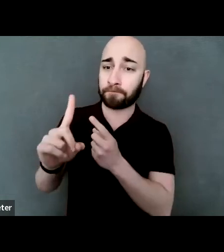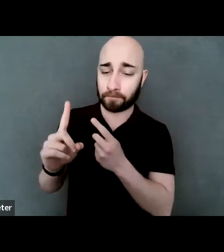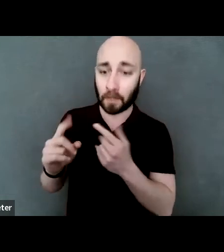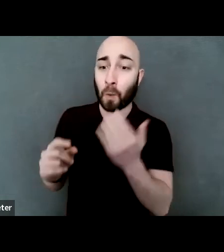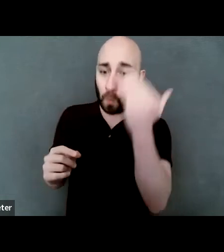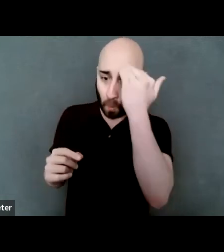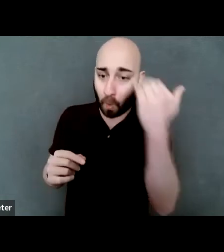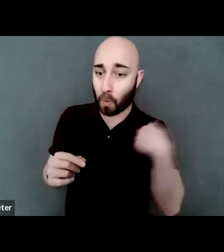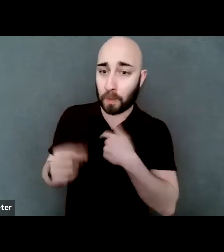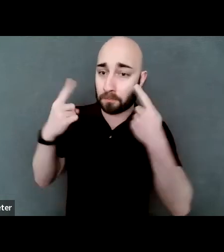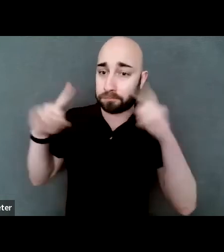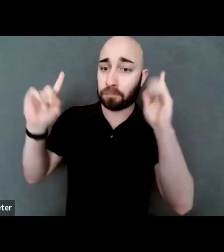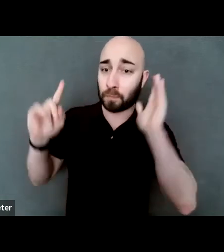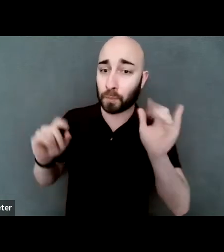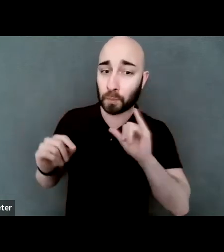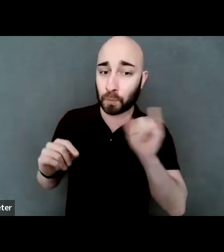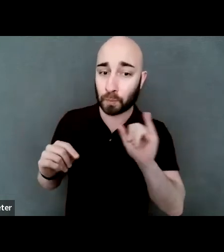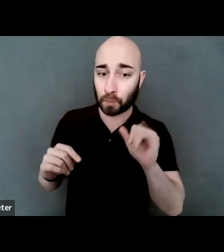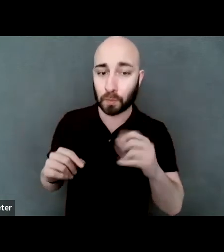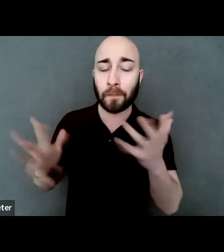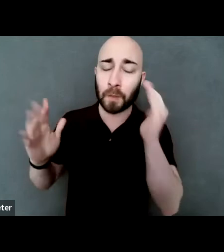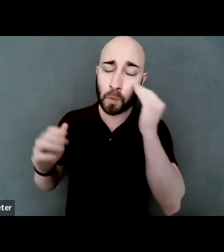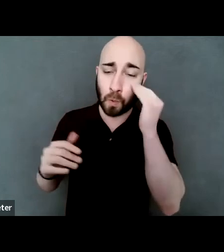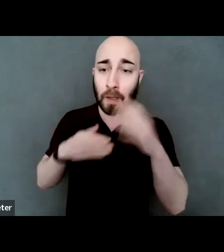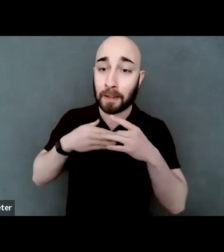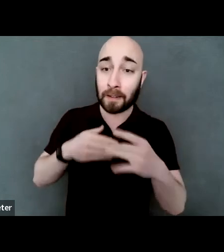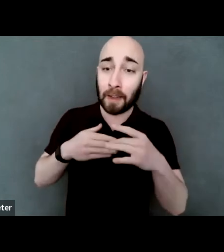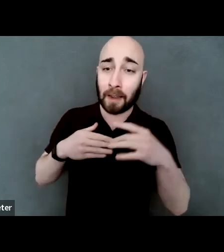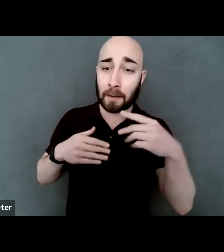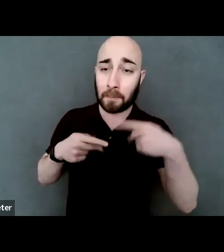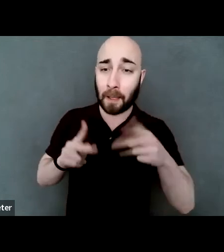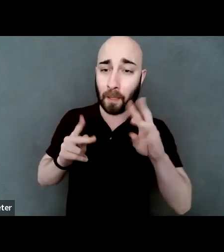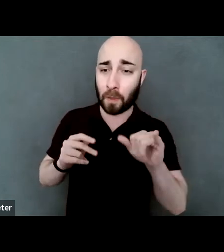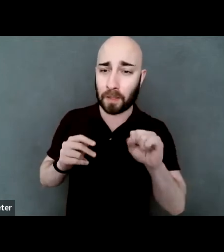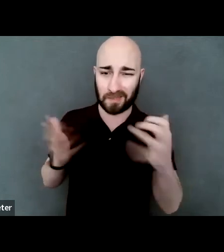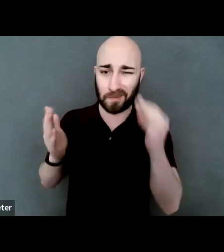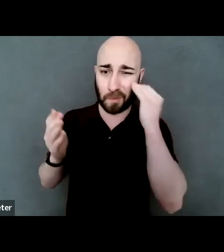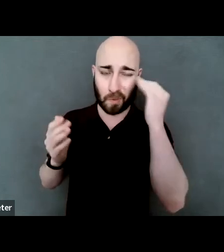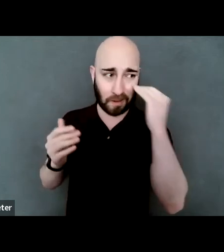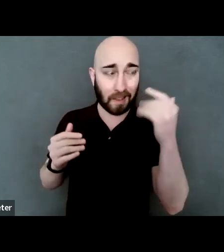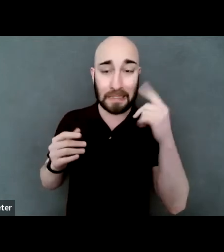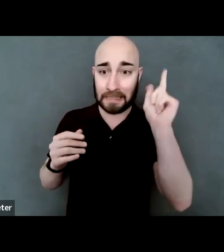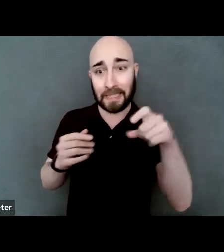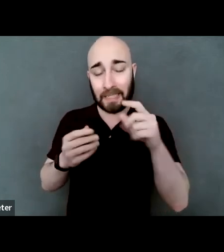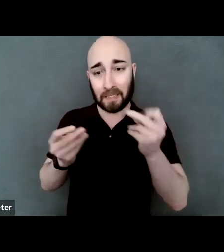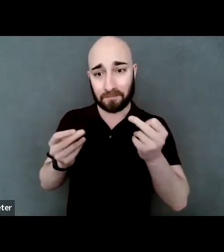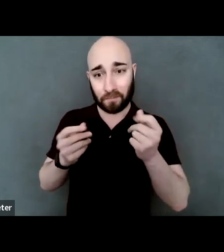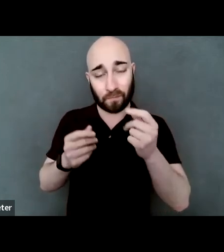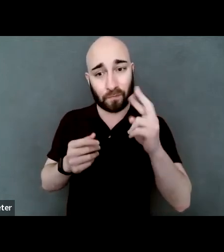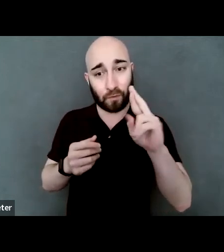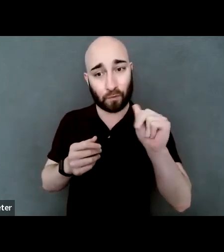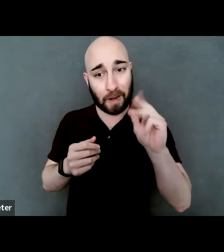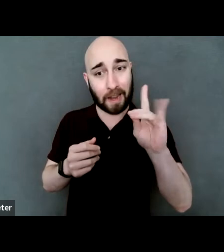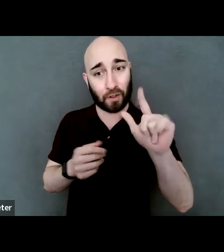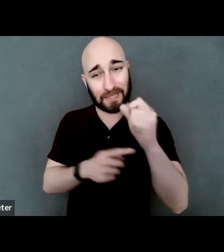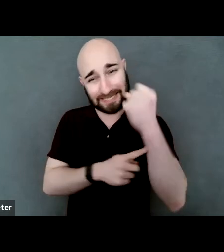to. So we know that Guided Pathways requires a radical transformation of what